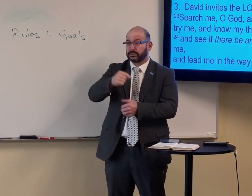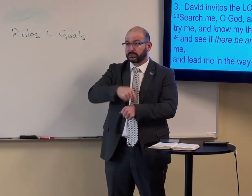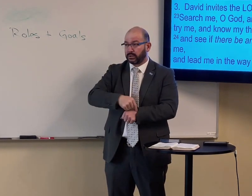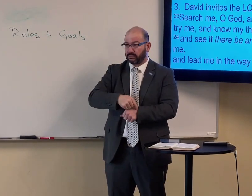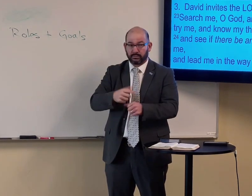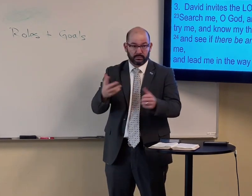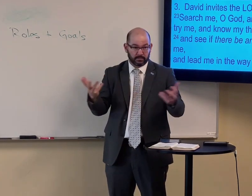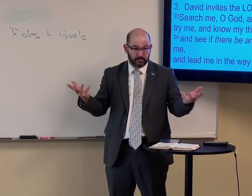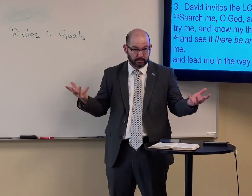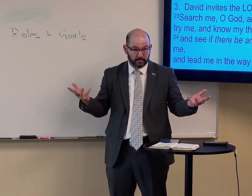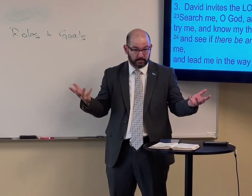waste it?